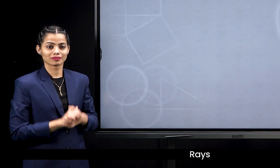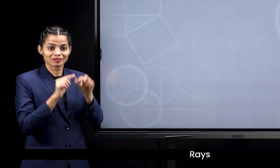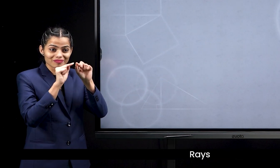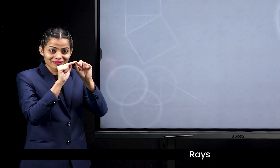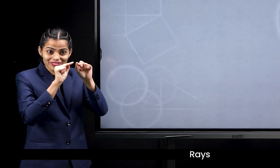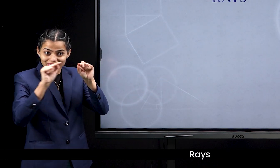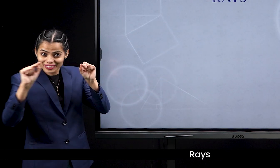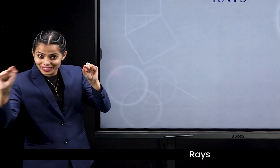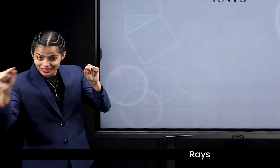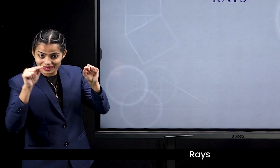Rays.